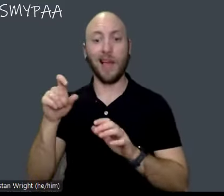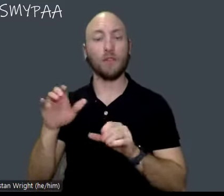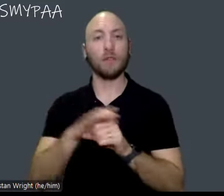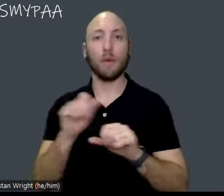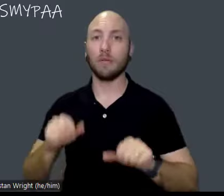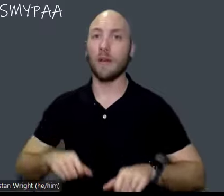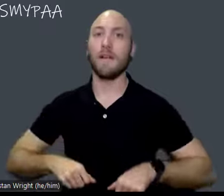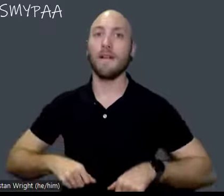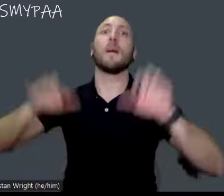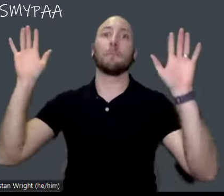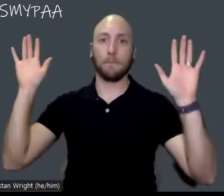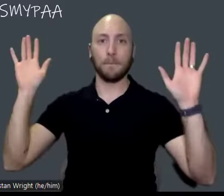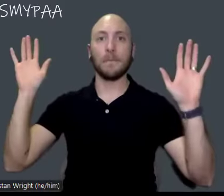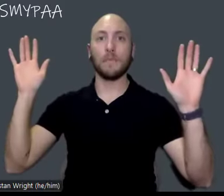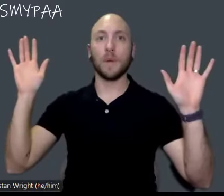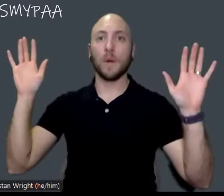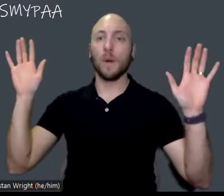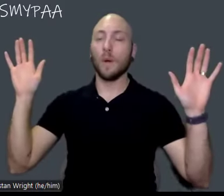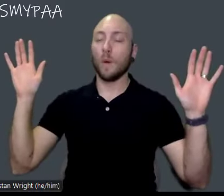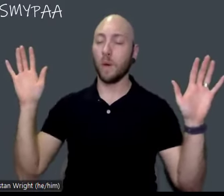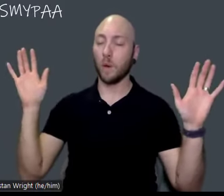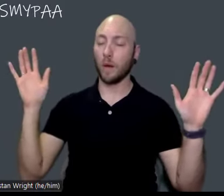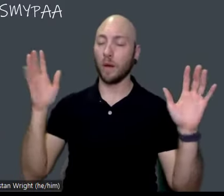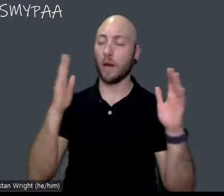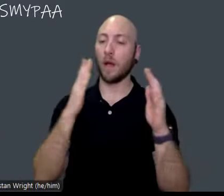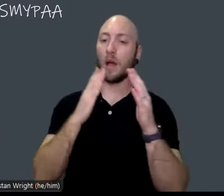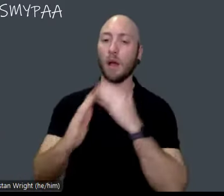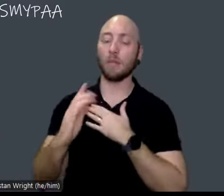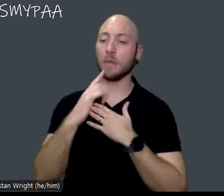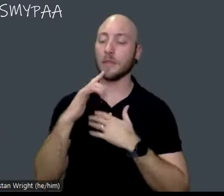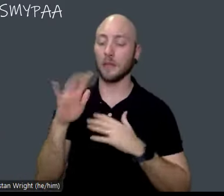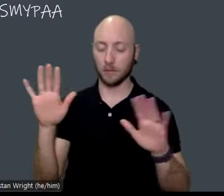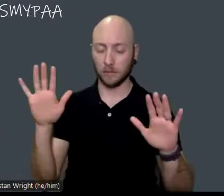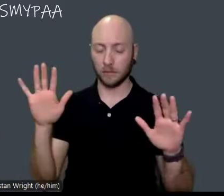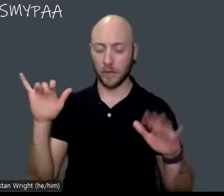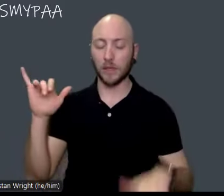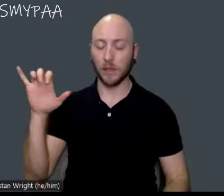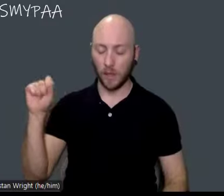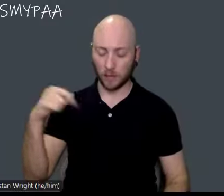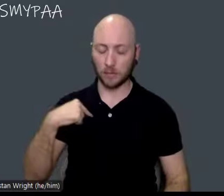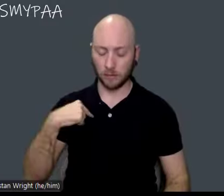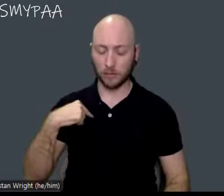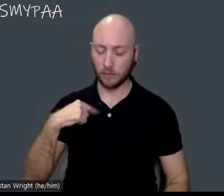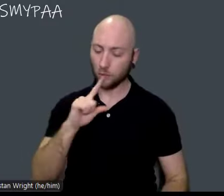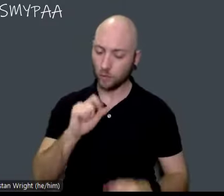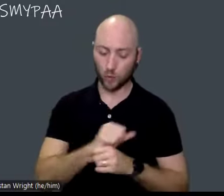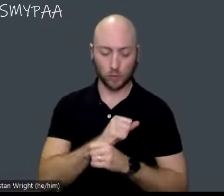myself to say, yes, I am an alcoholic. Yes, I